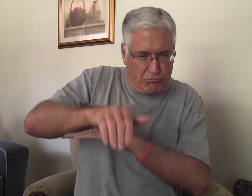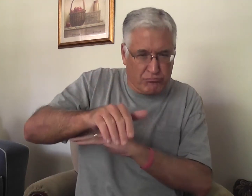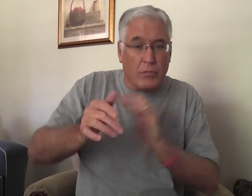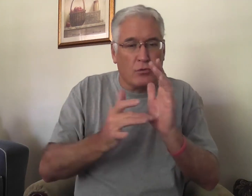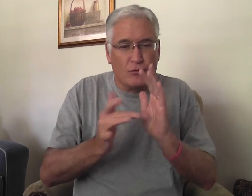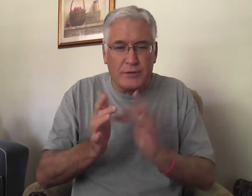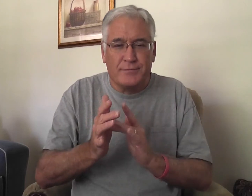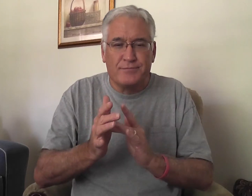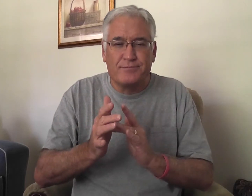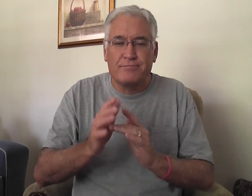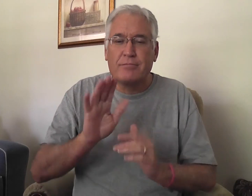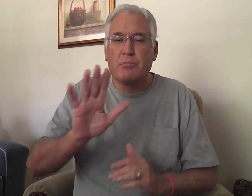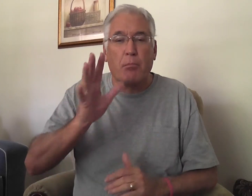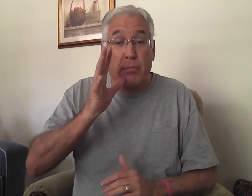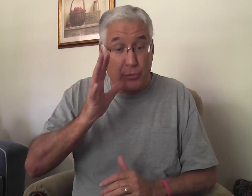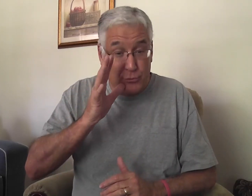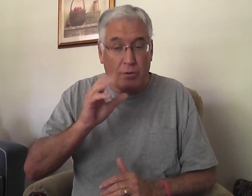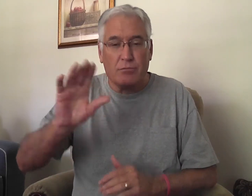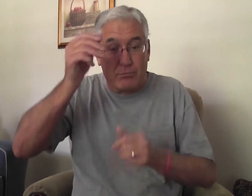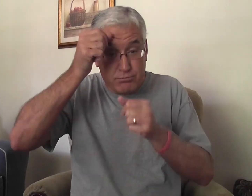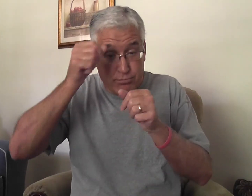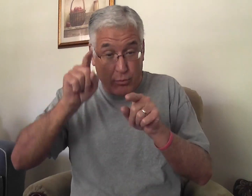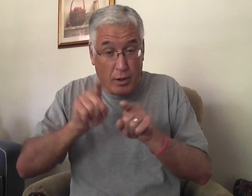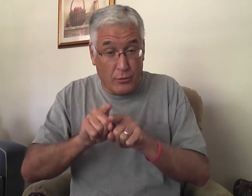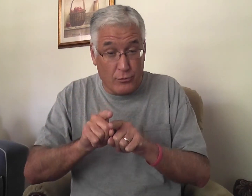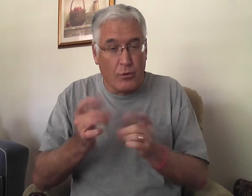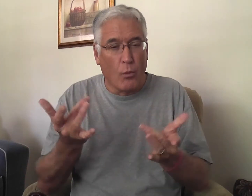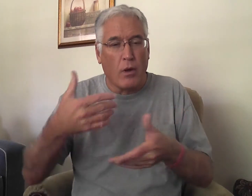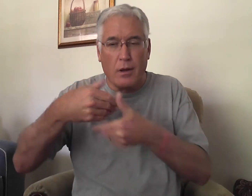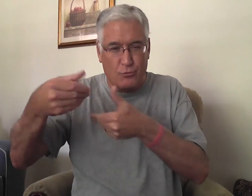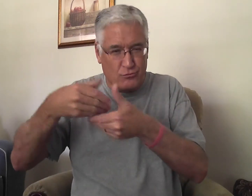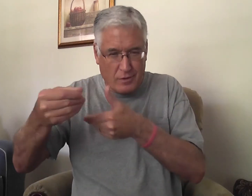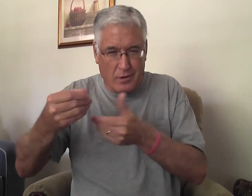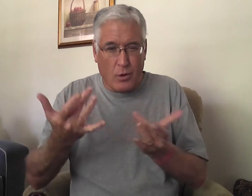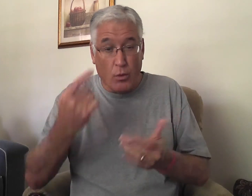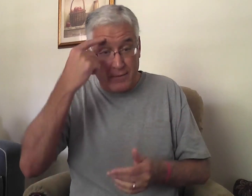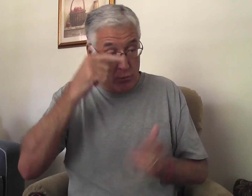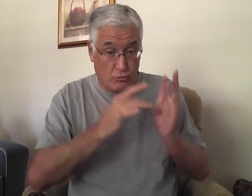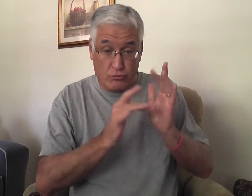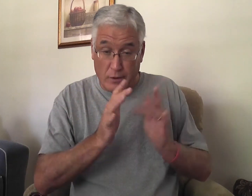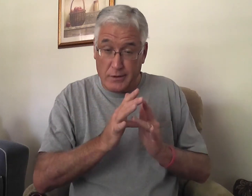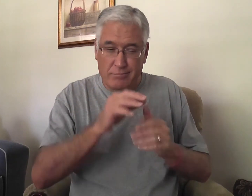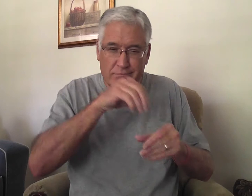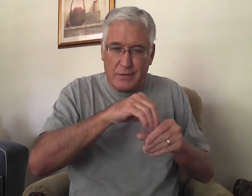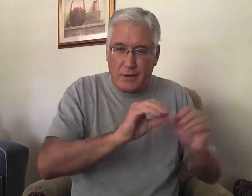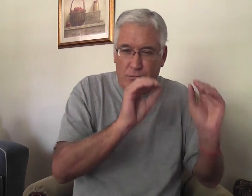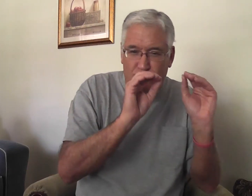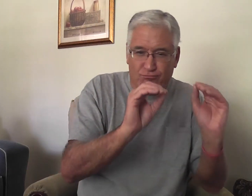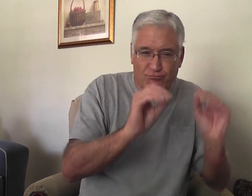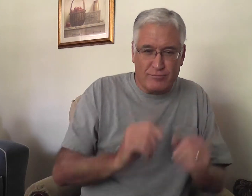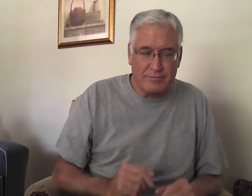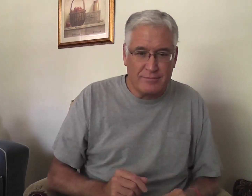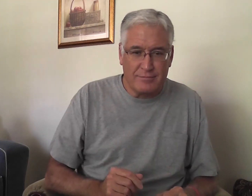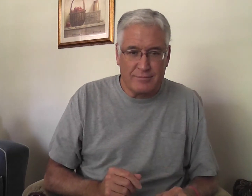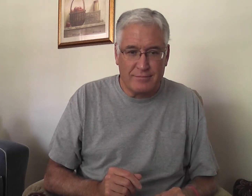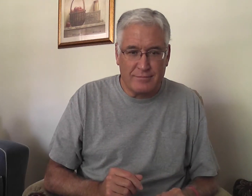Satan. And in the afternoon, Jesus was teaching, and his mother and brothers came and wanted him to stop teaching and come